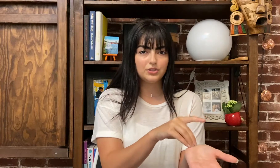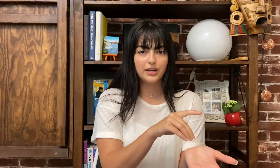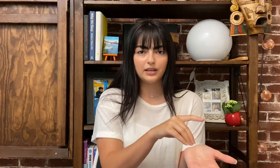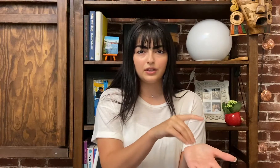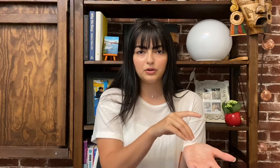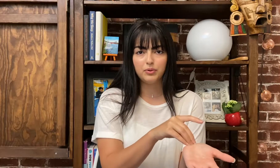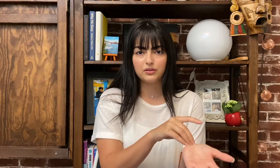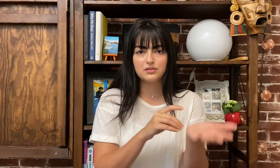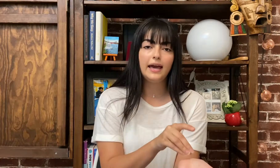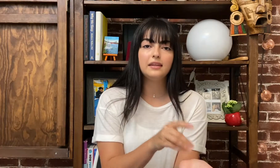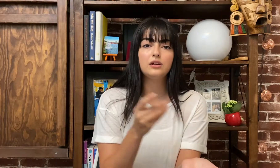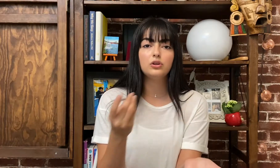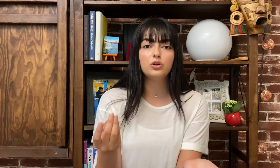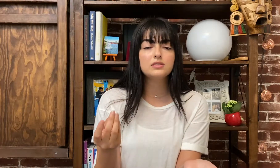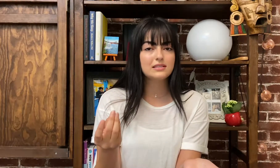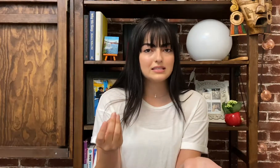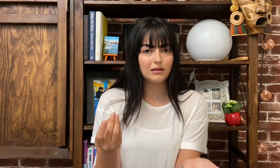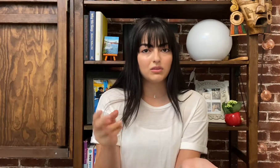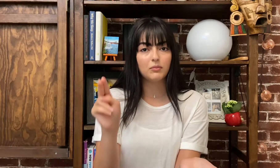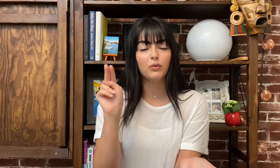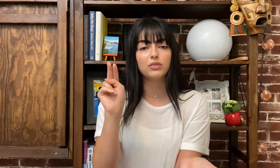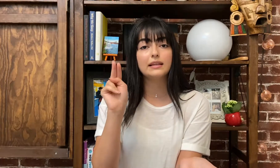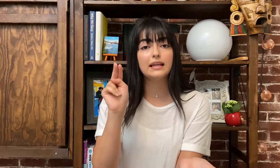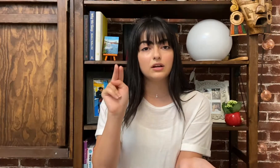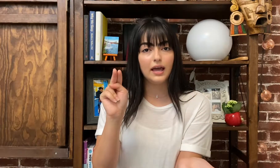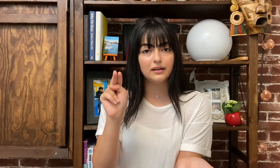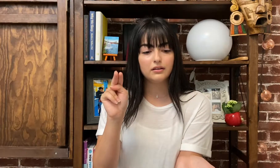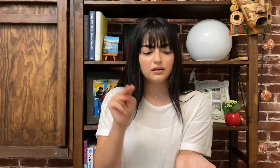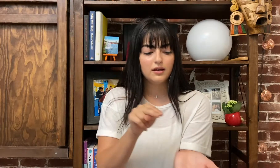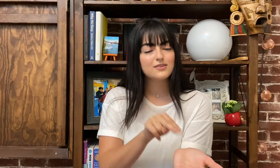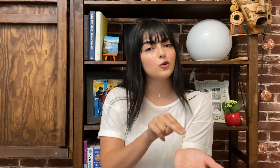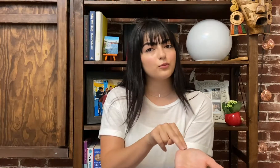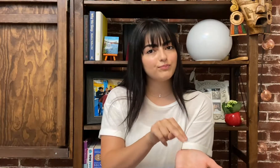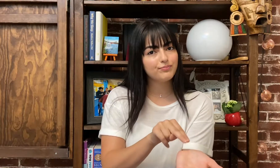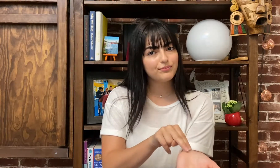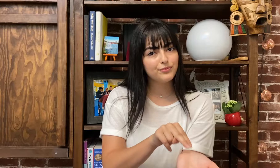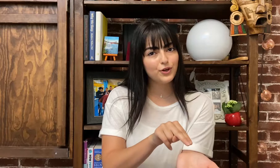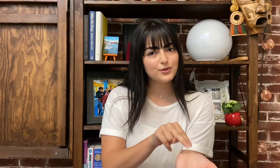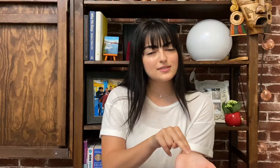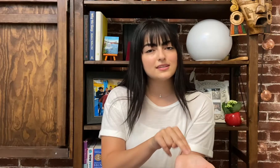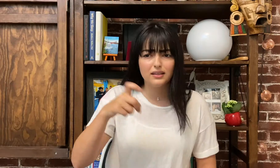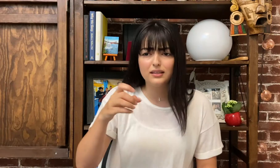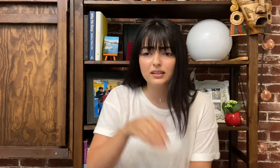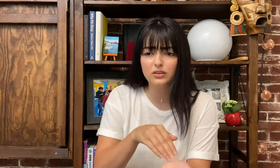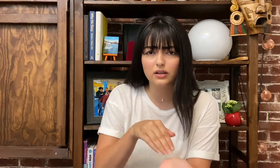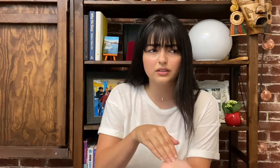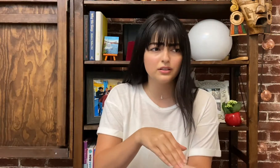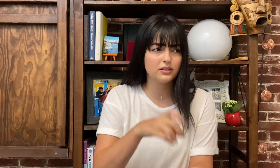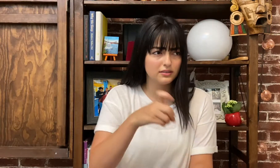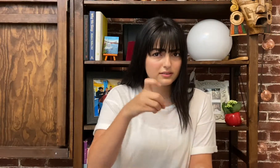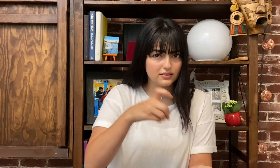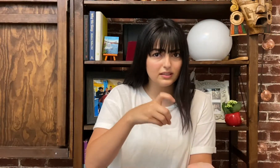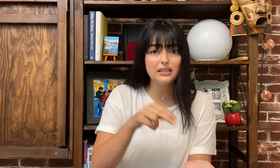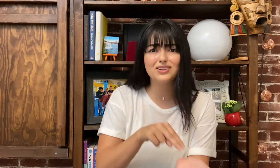checking your pulse. And then nurse is the same thing, but with the letter N. So nurse. Need doctor? Need